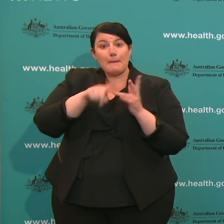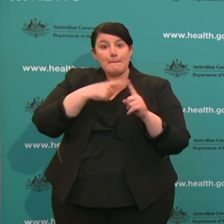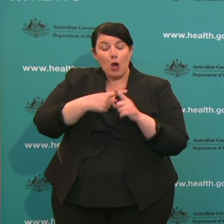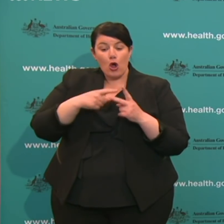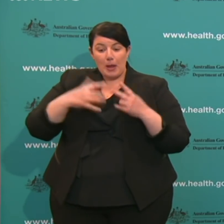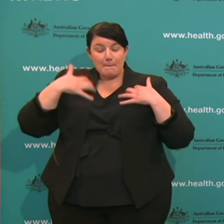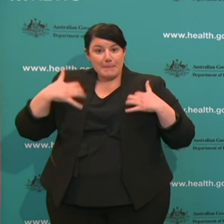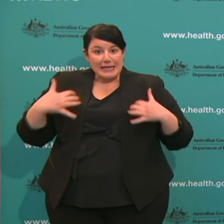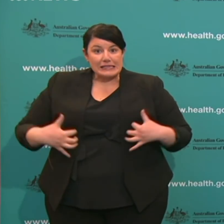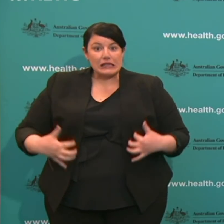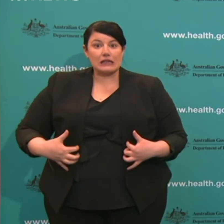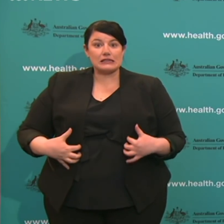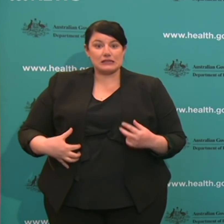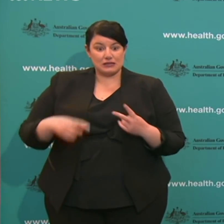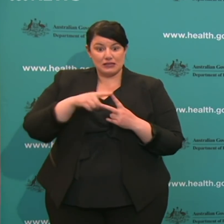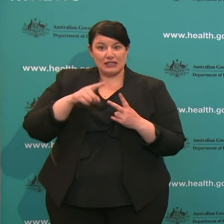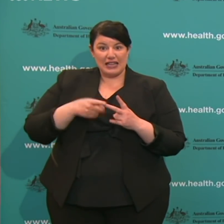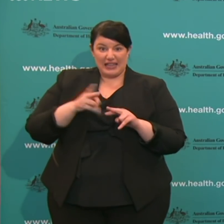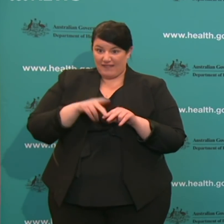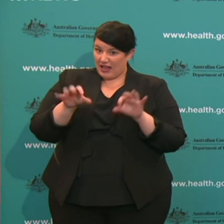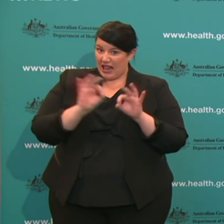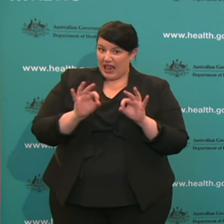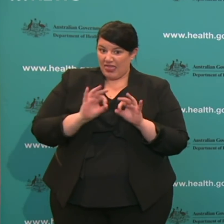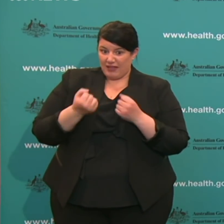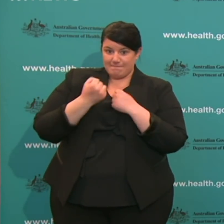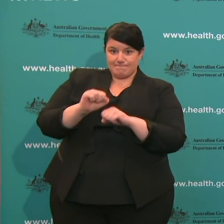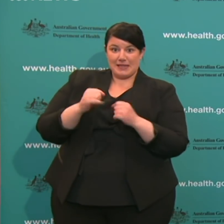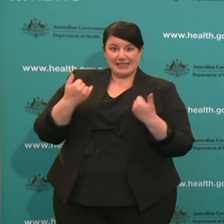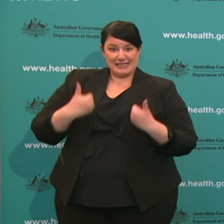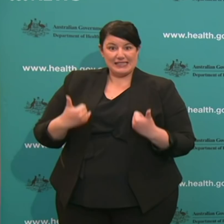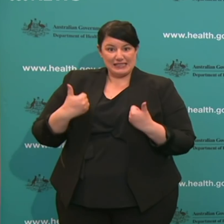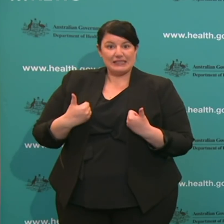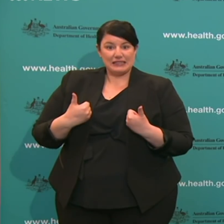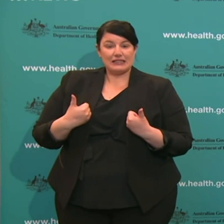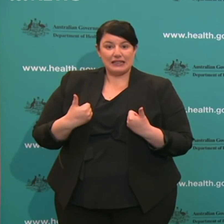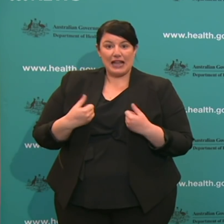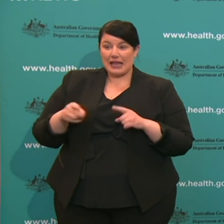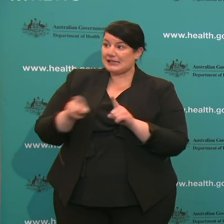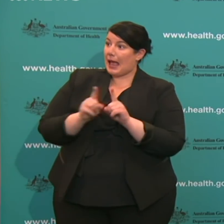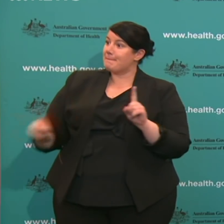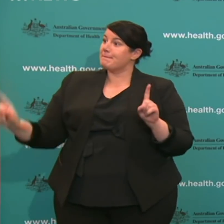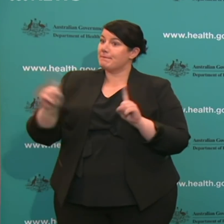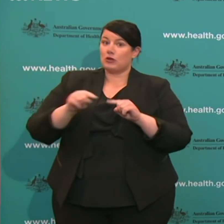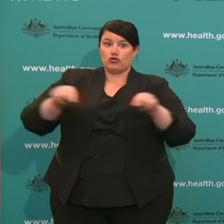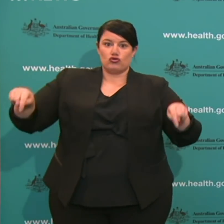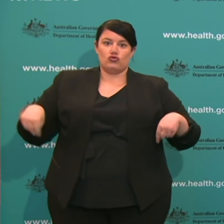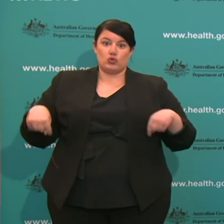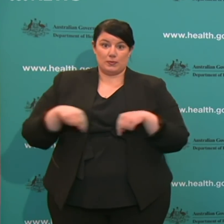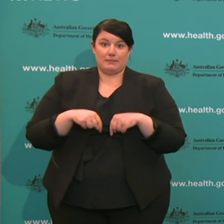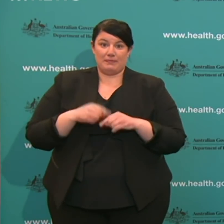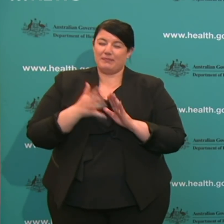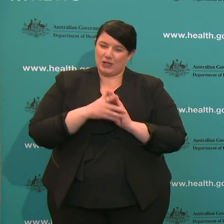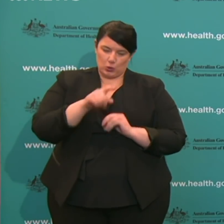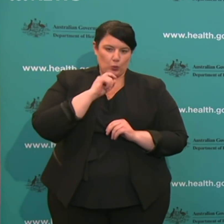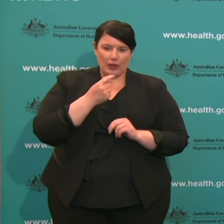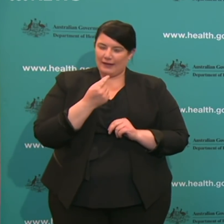measles. If you're non-immune, then, and you're in the same room as a person, you are highly likely